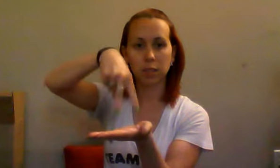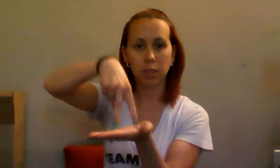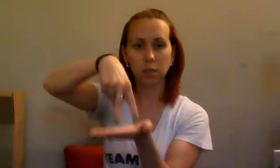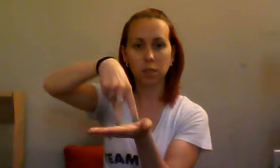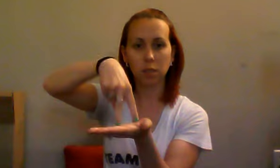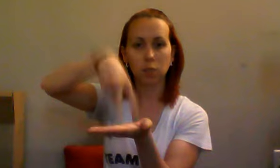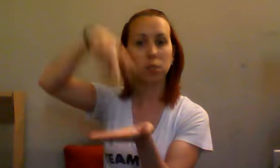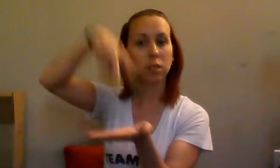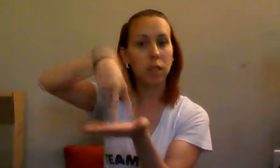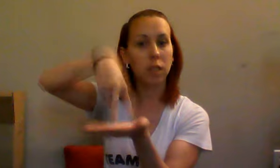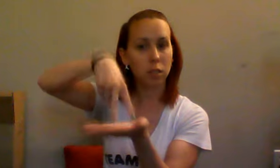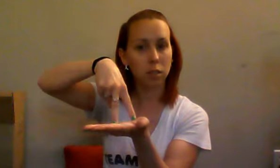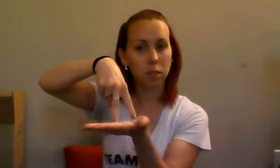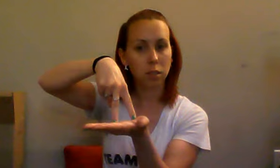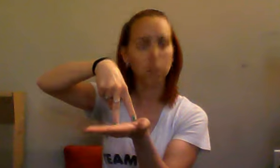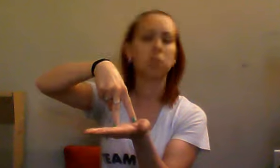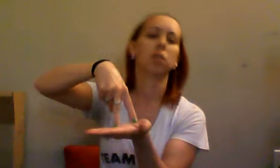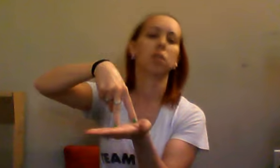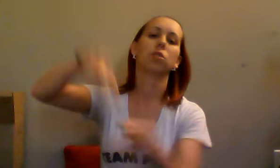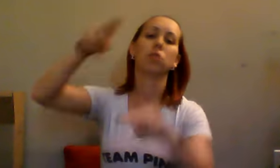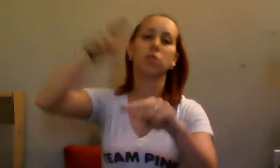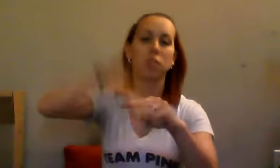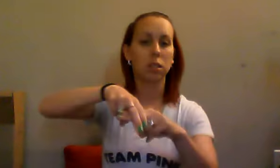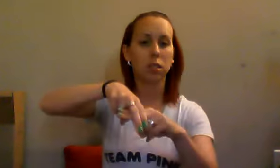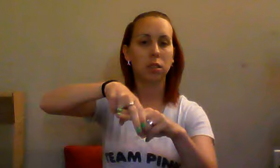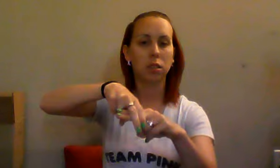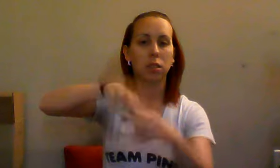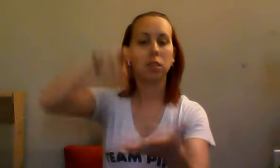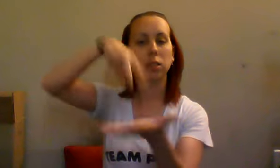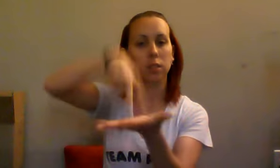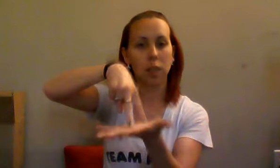stands. So stand. So you have sit and stand.